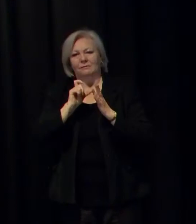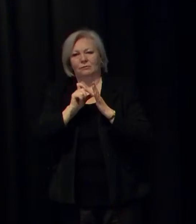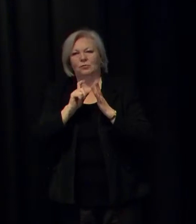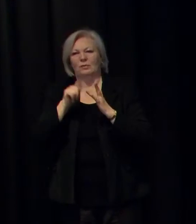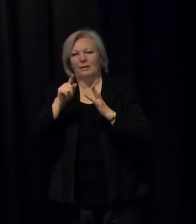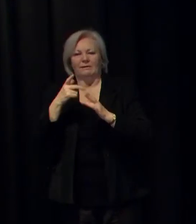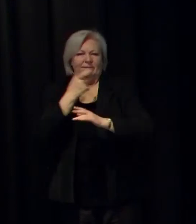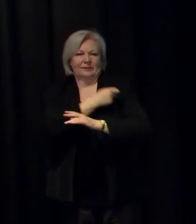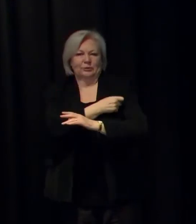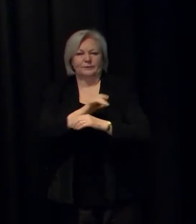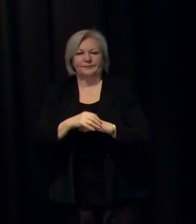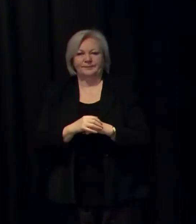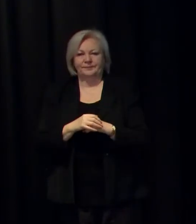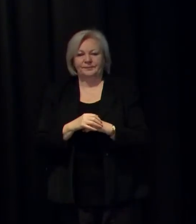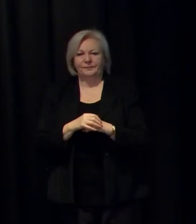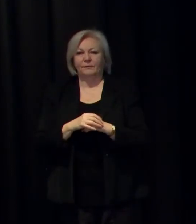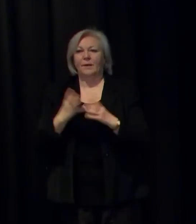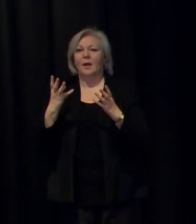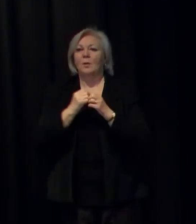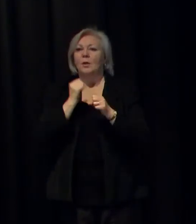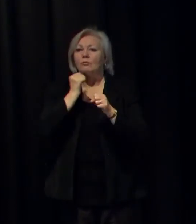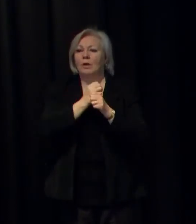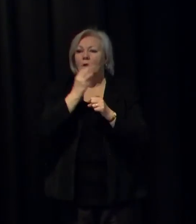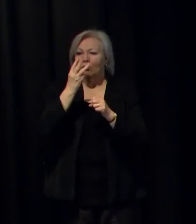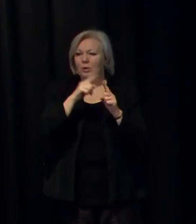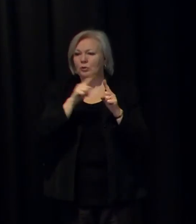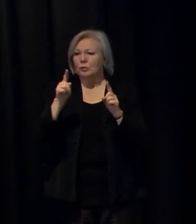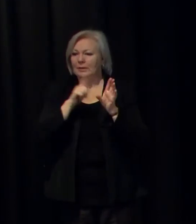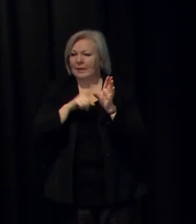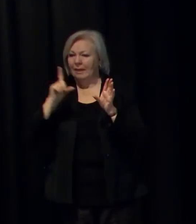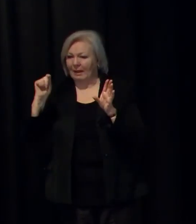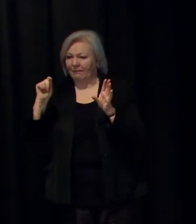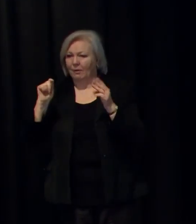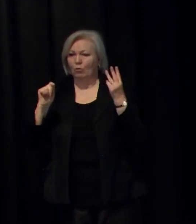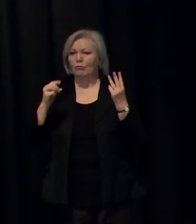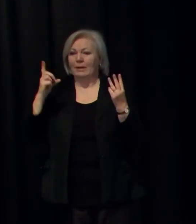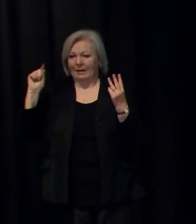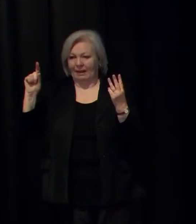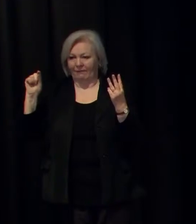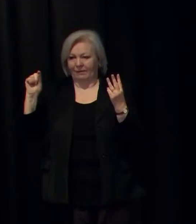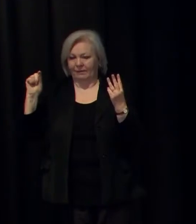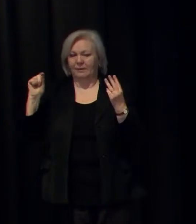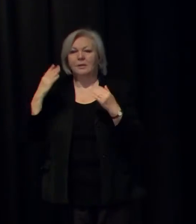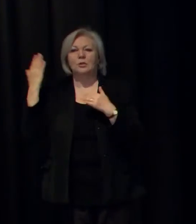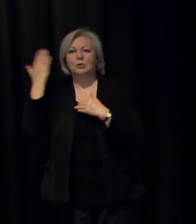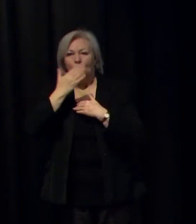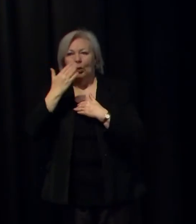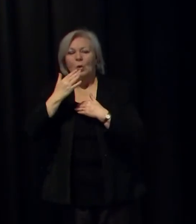The staggered return of grade 3 to year 11 in metropolitan Melbourne will commence